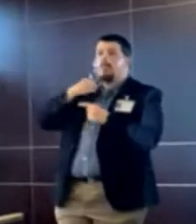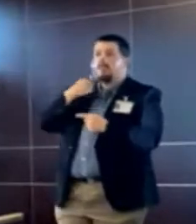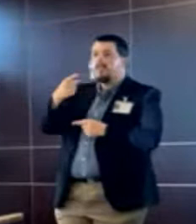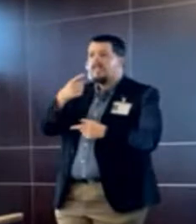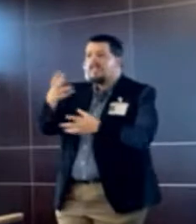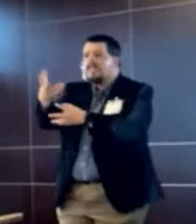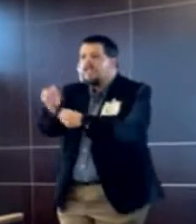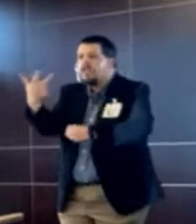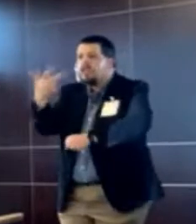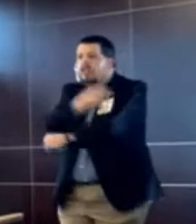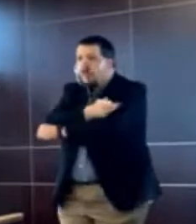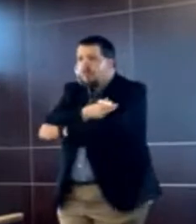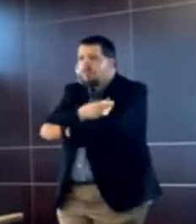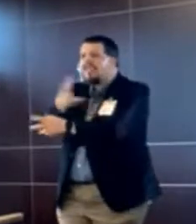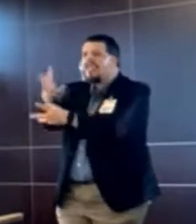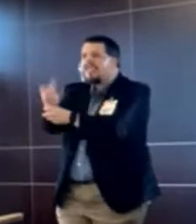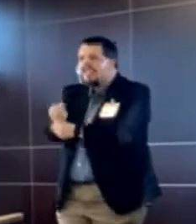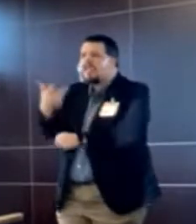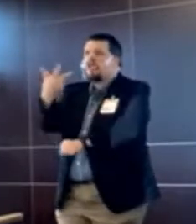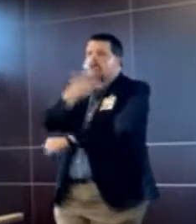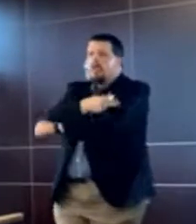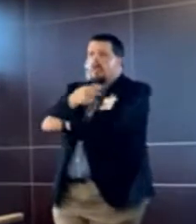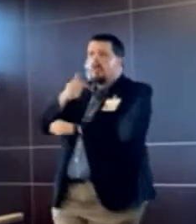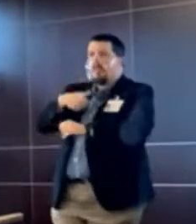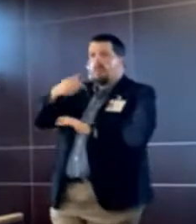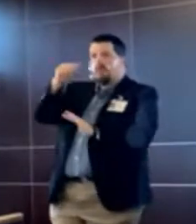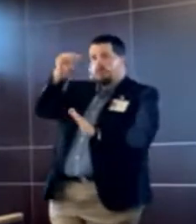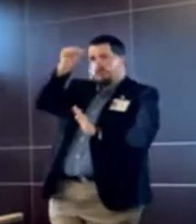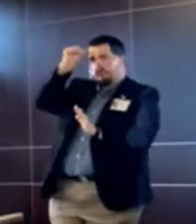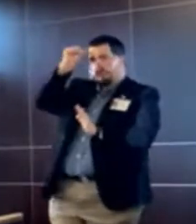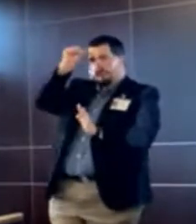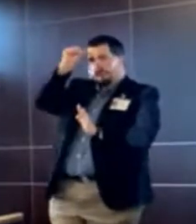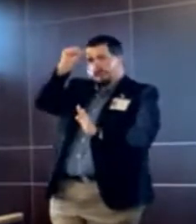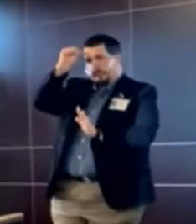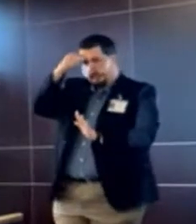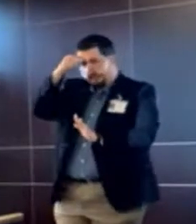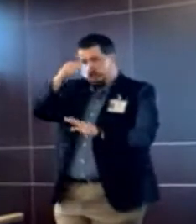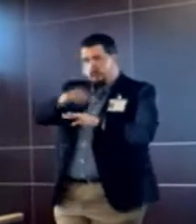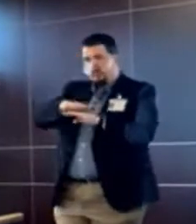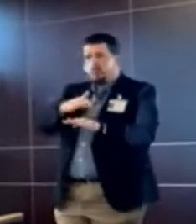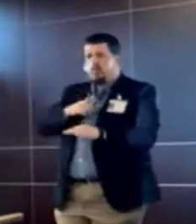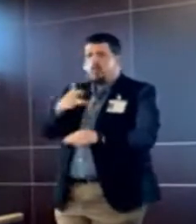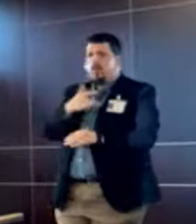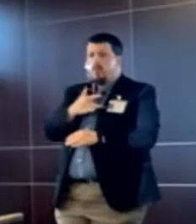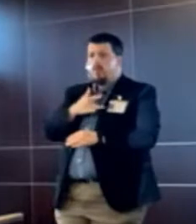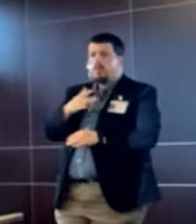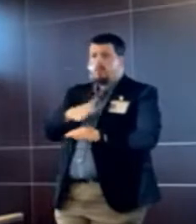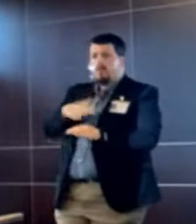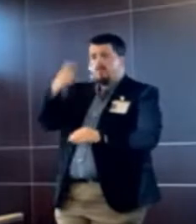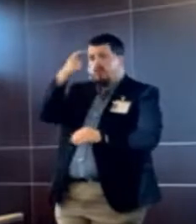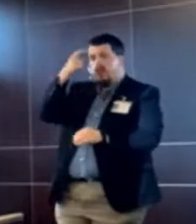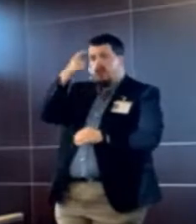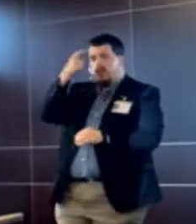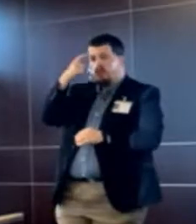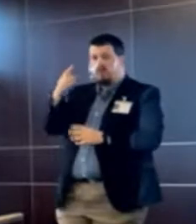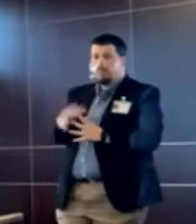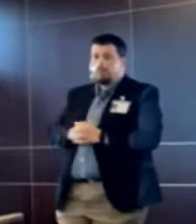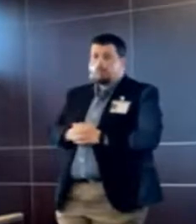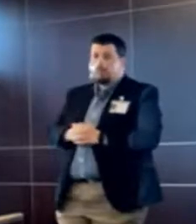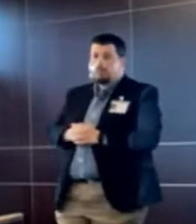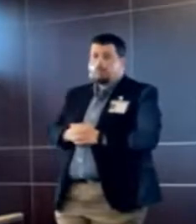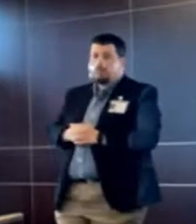"Get the shot." And so that has just left a permanent imprint on my heart and mind. So